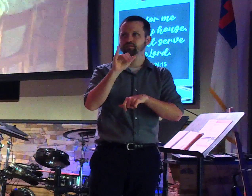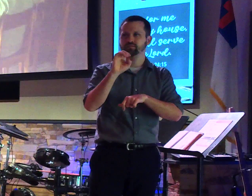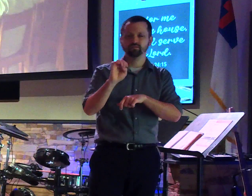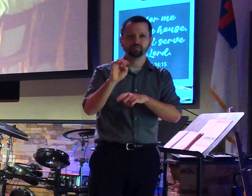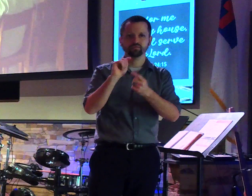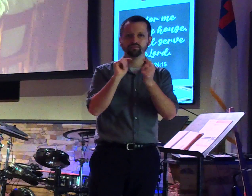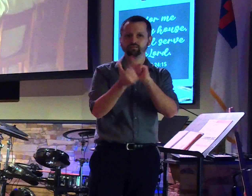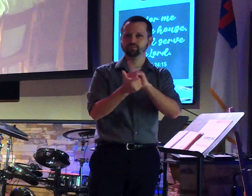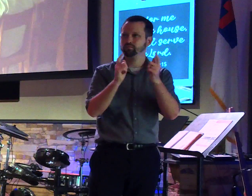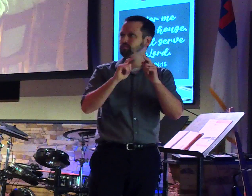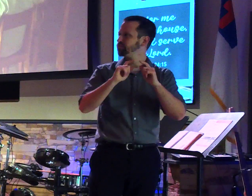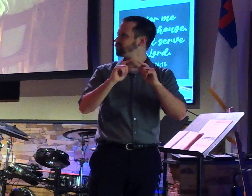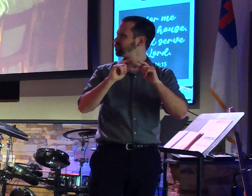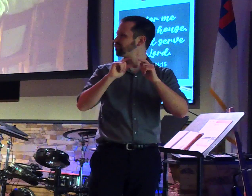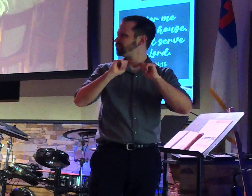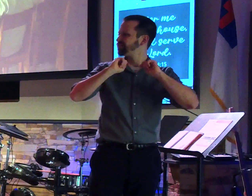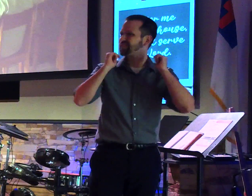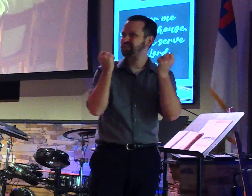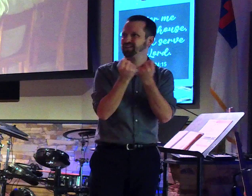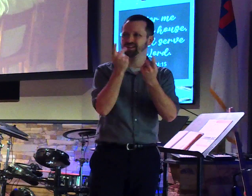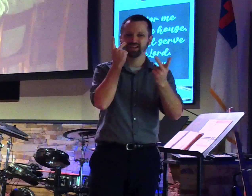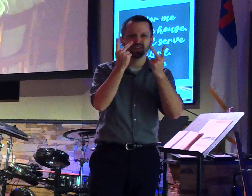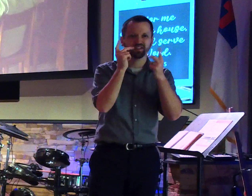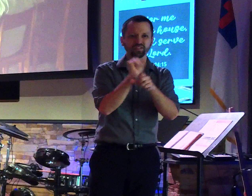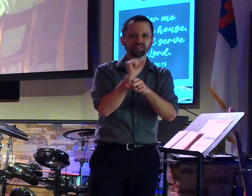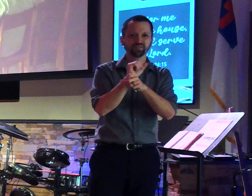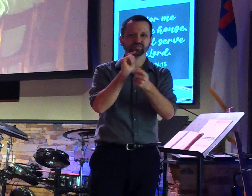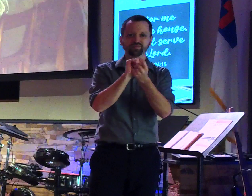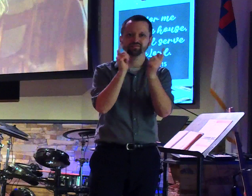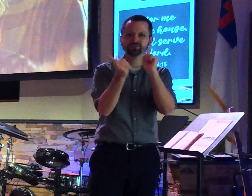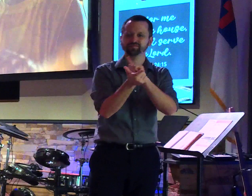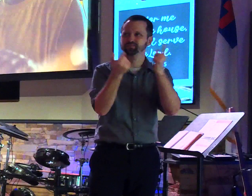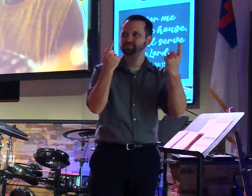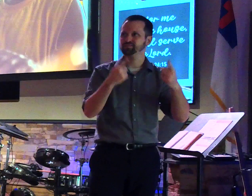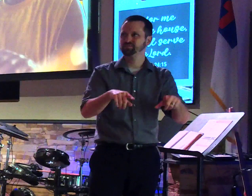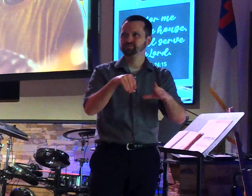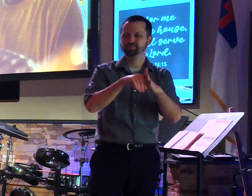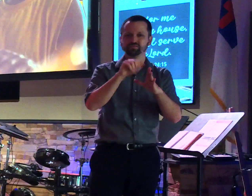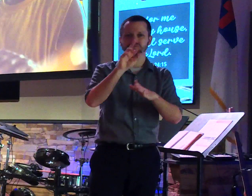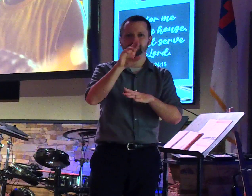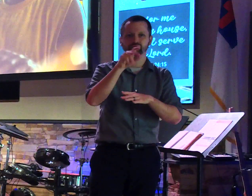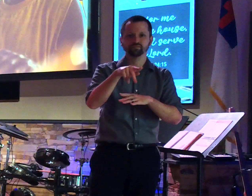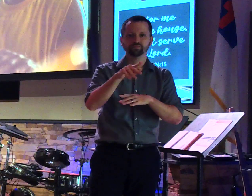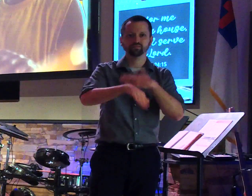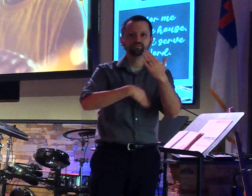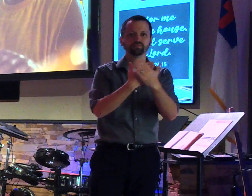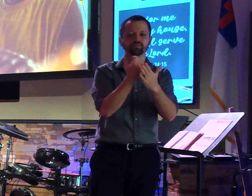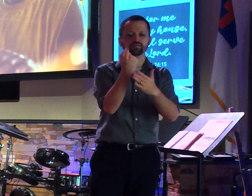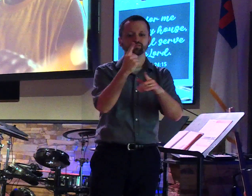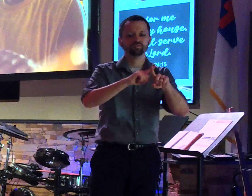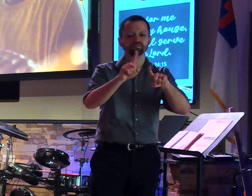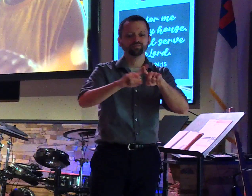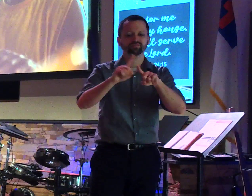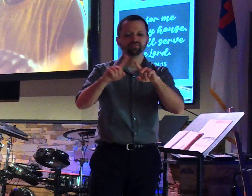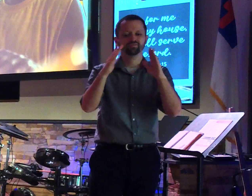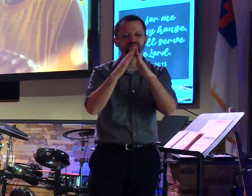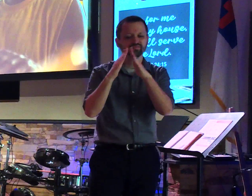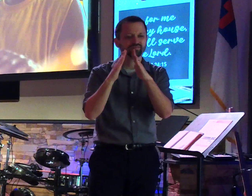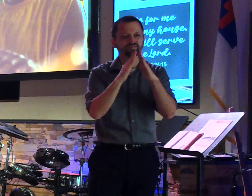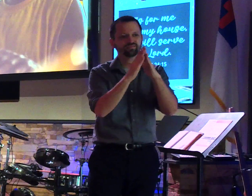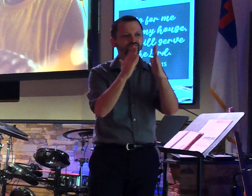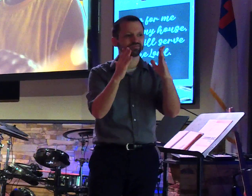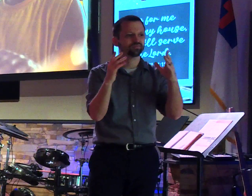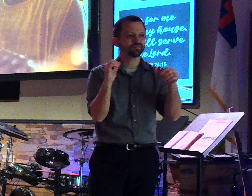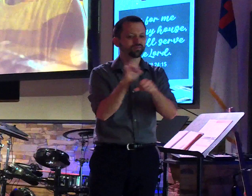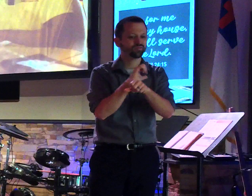translation team. You'll see pictures of translation work that happens inside of Arop, where all 11 different communities come together to work